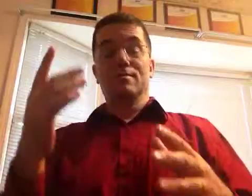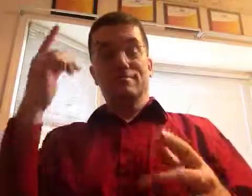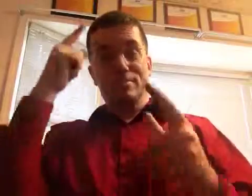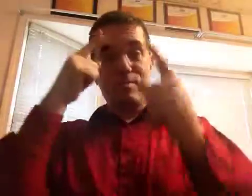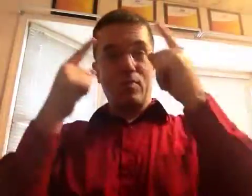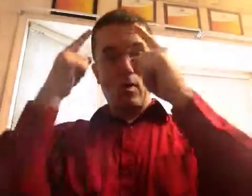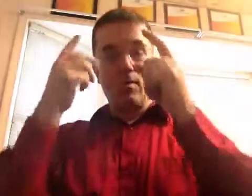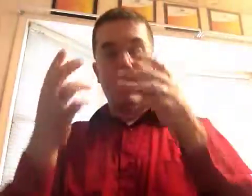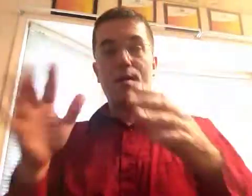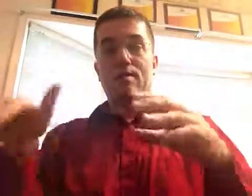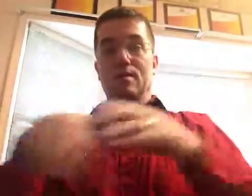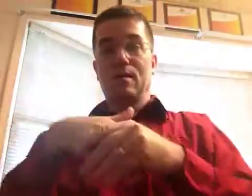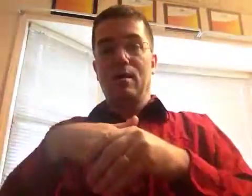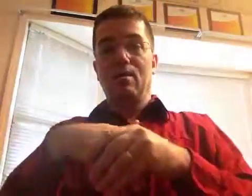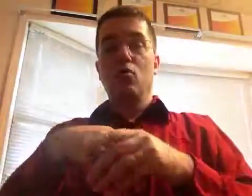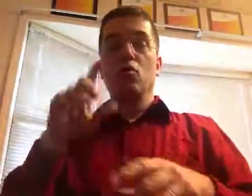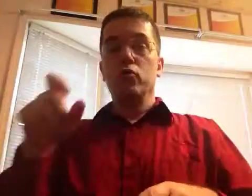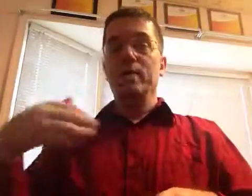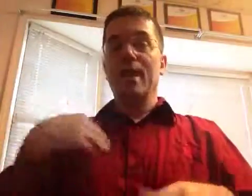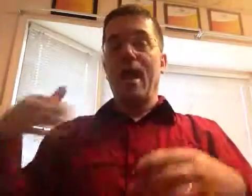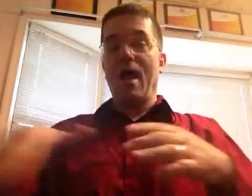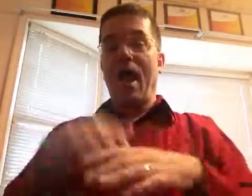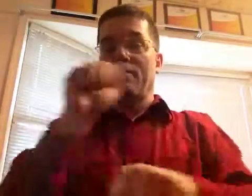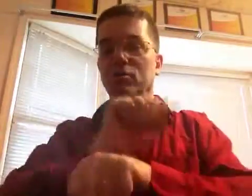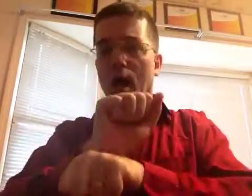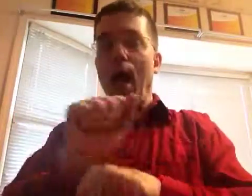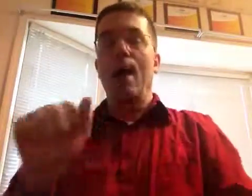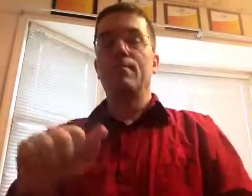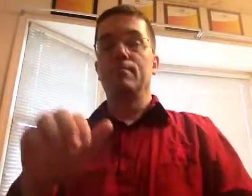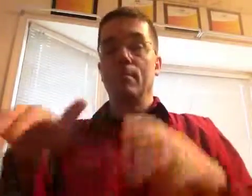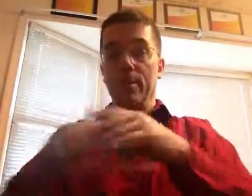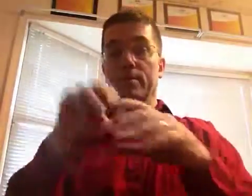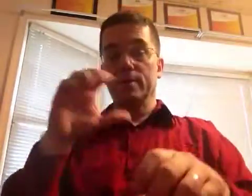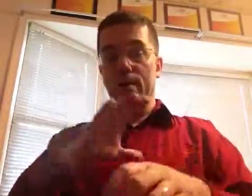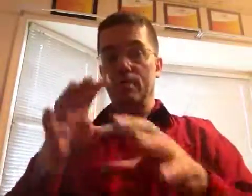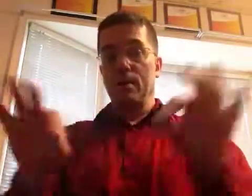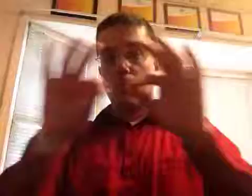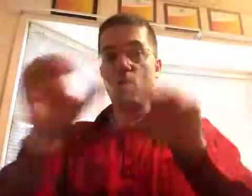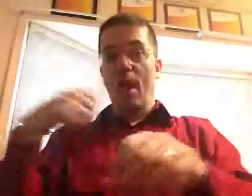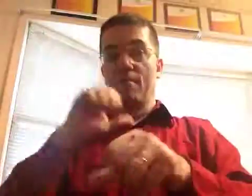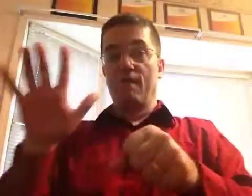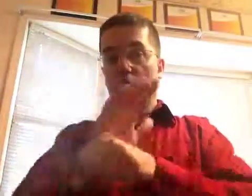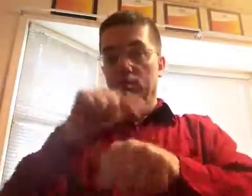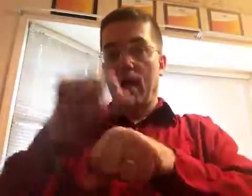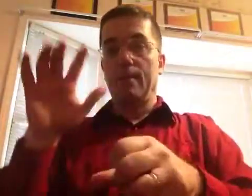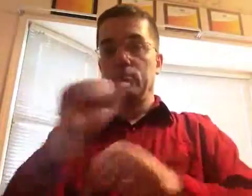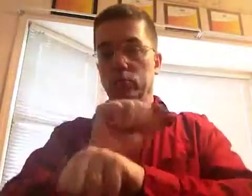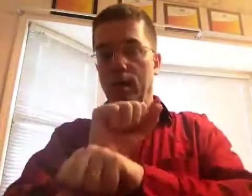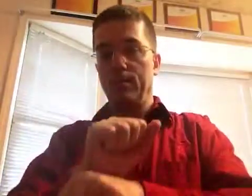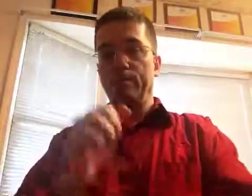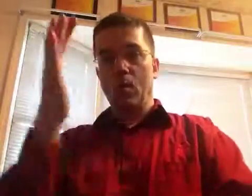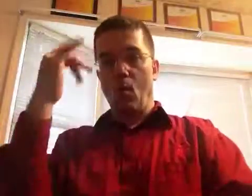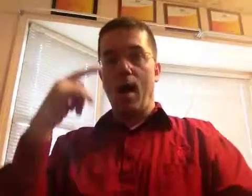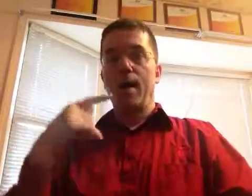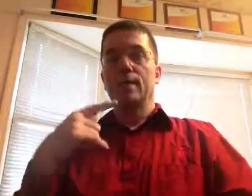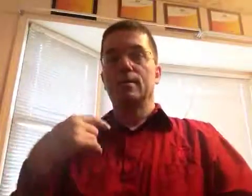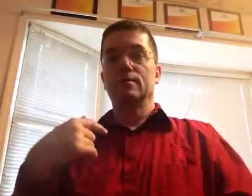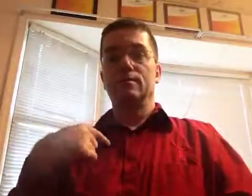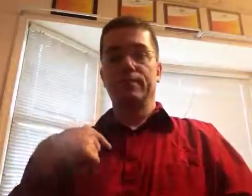have a job. Oh, my Lord, have a job. Yeah. Well, I'll tell you that the reason I'm answering this way is I always felt